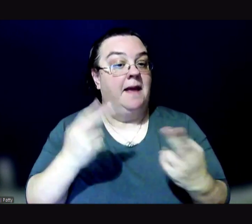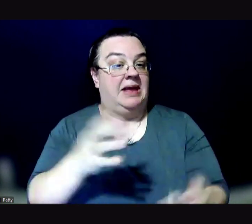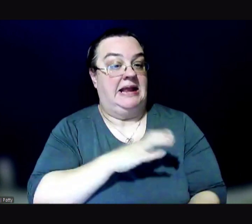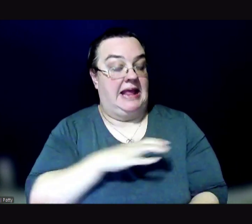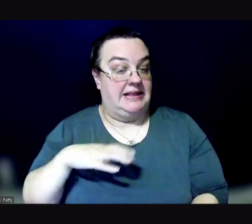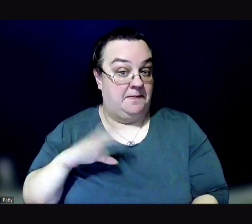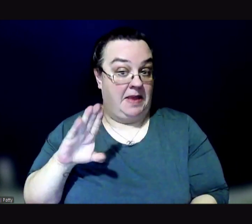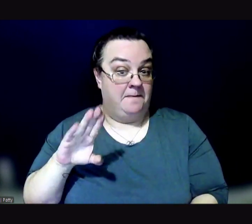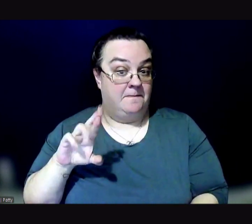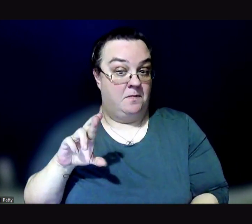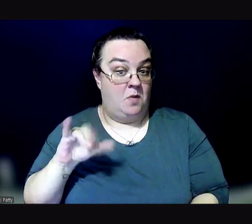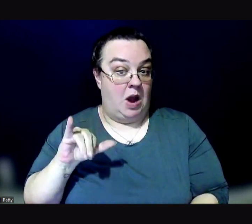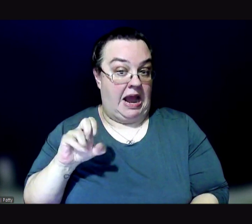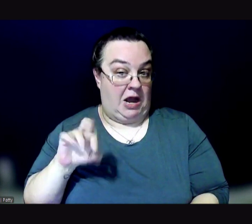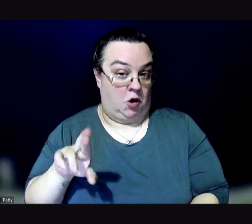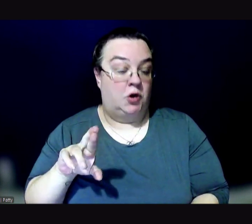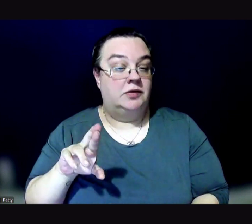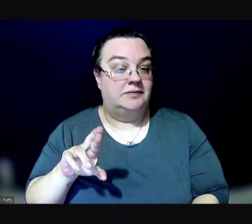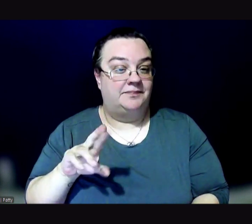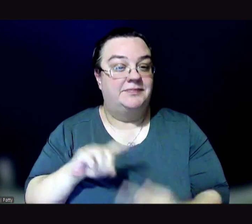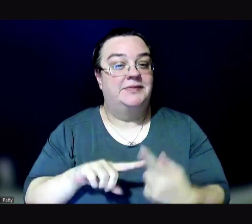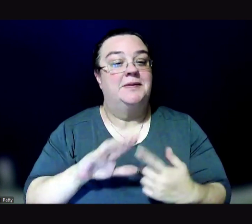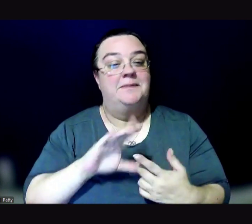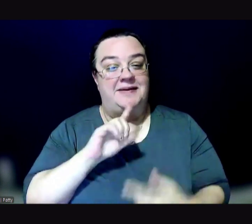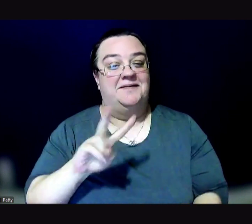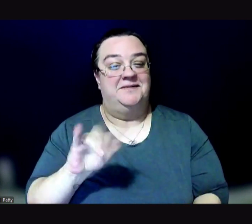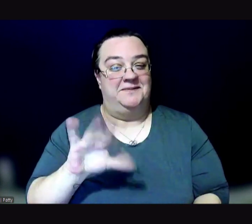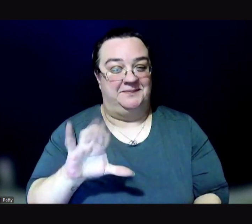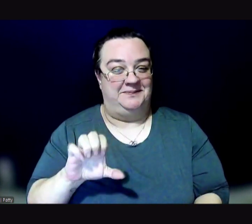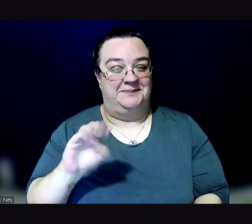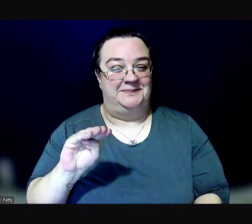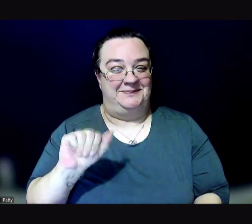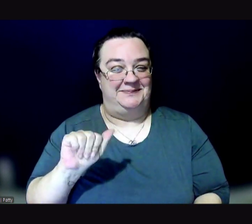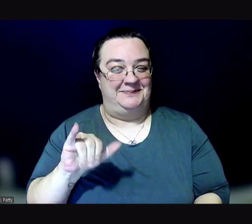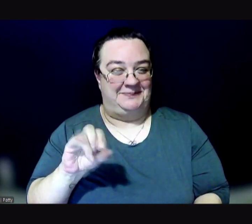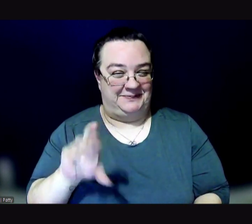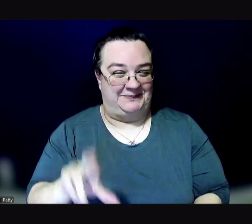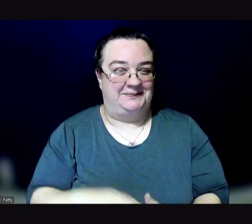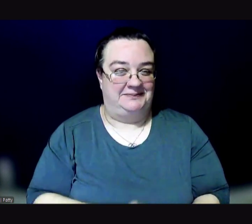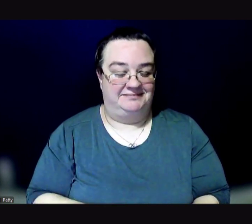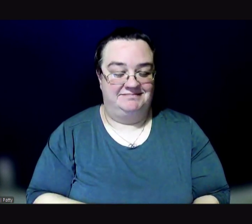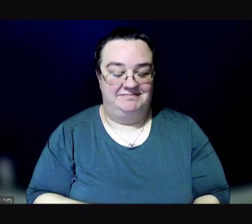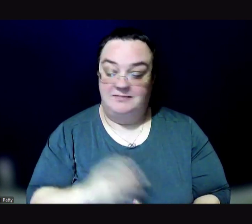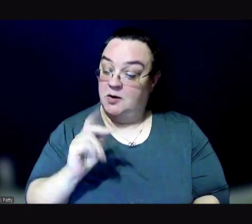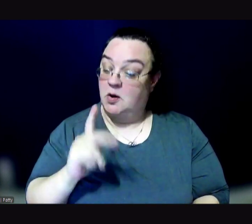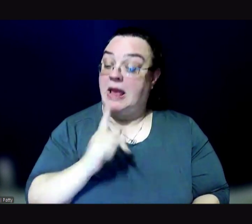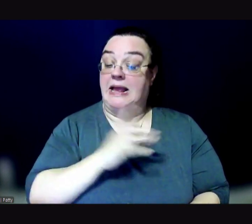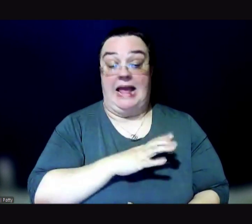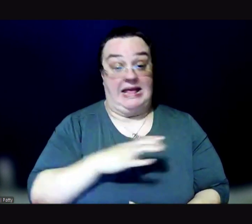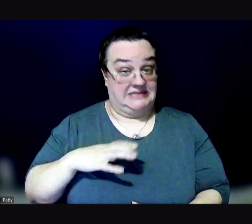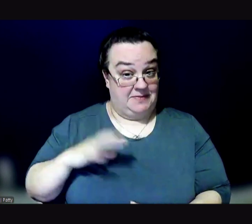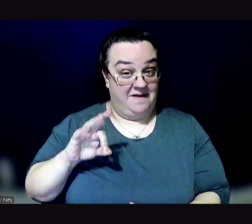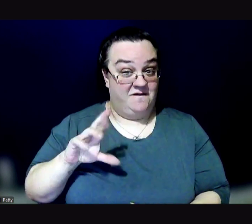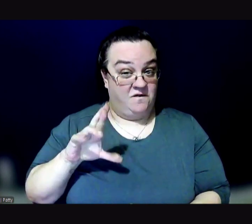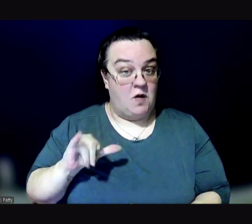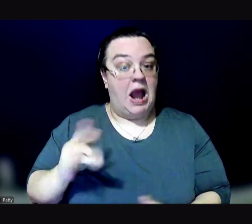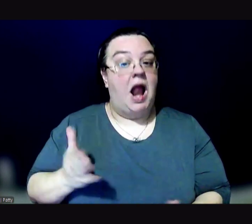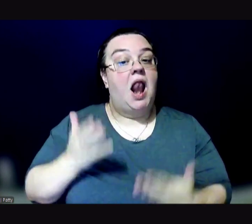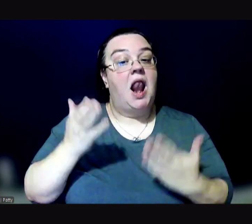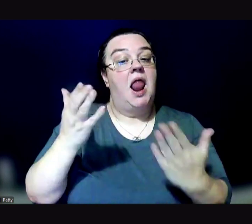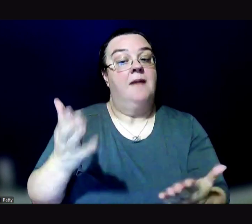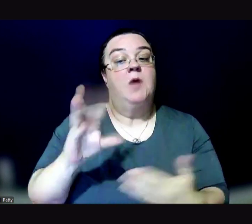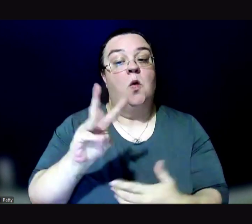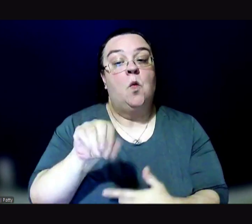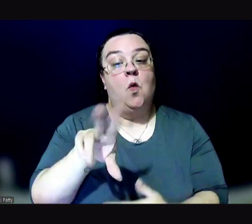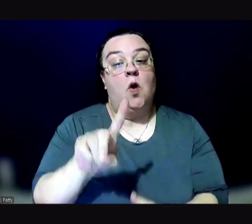Briner to be the vice mayor. All right, Councilmember Fry has nominated Ward 3